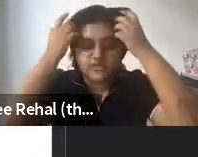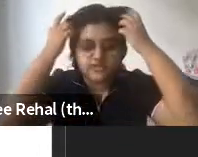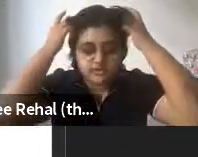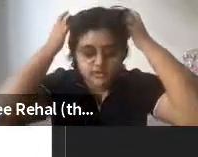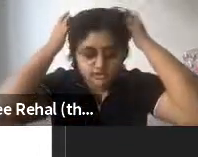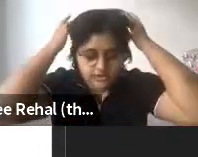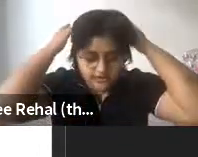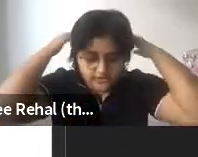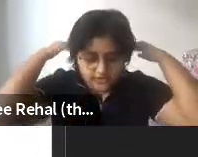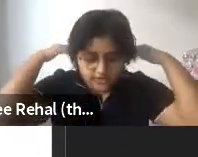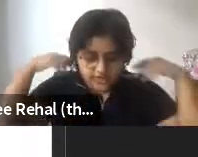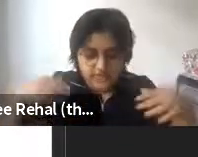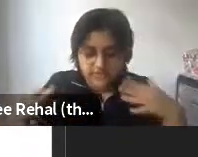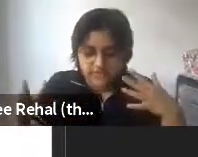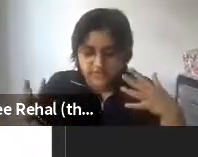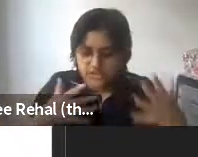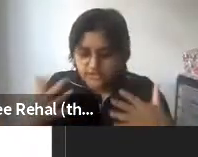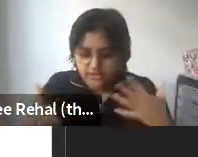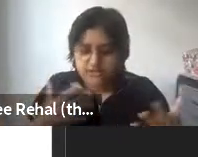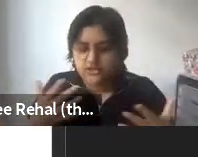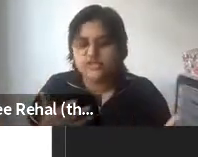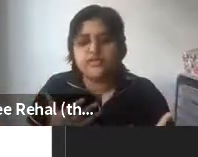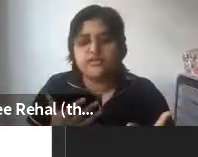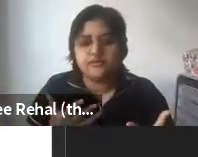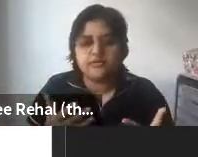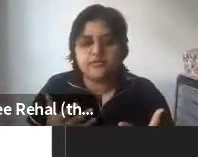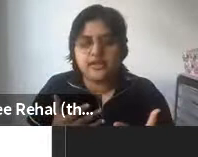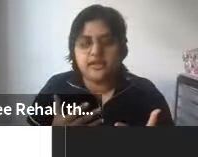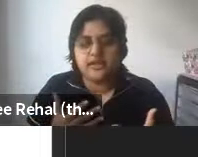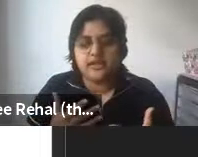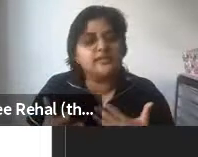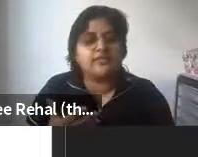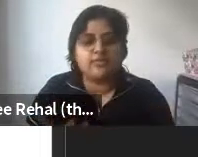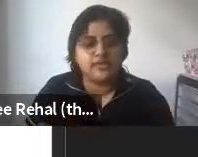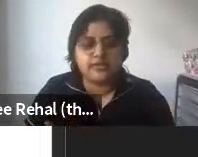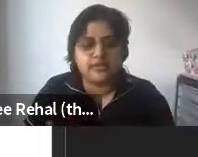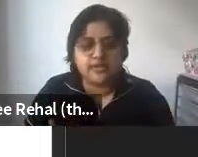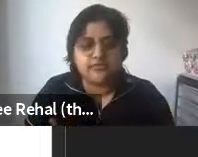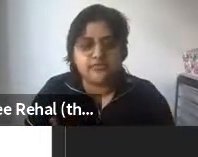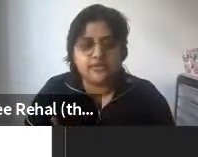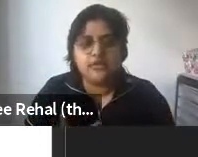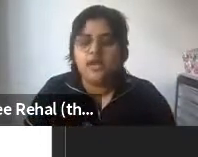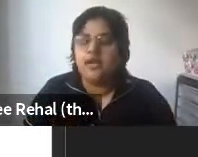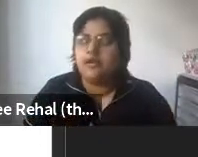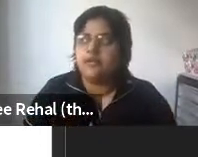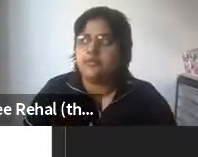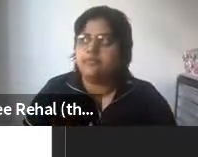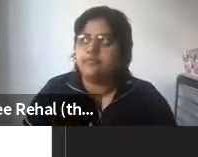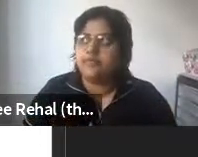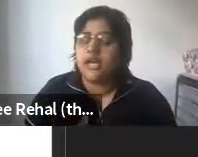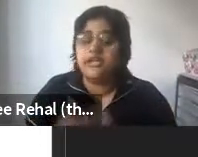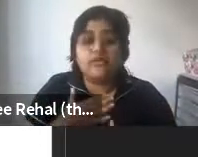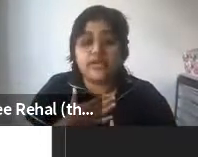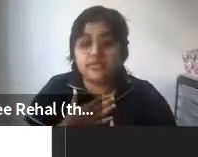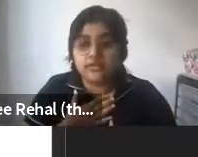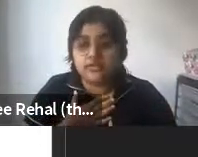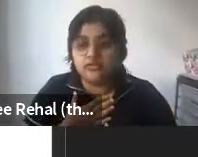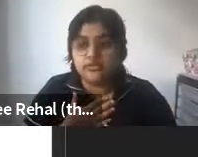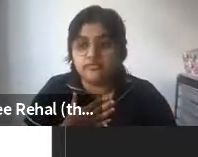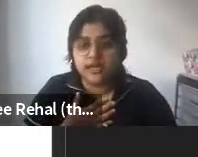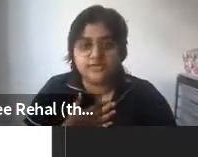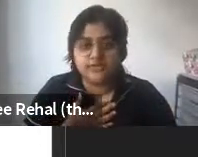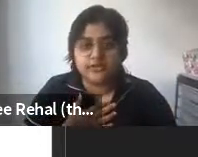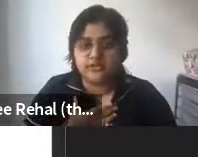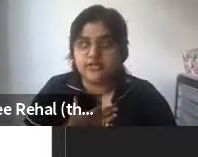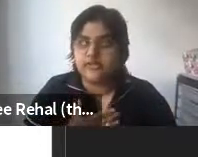that you can start and change the trajectory of your life at different points in your life. You know, I know that I'm not that